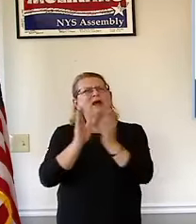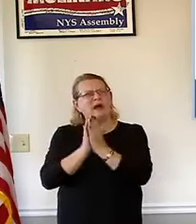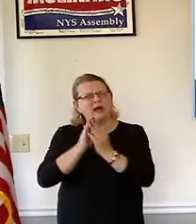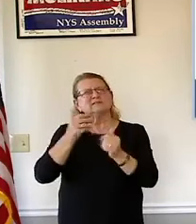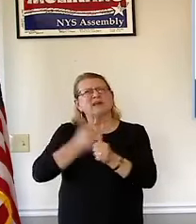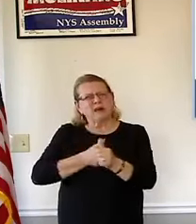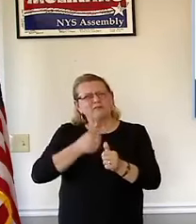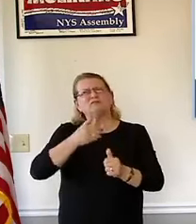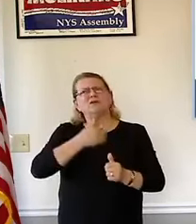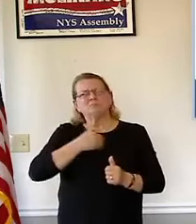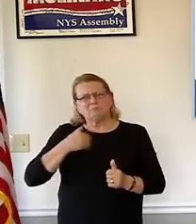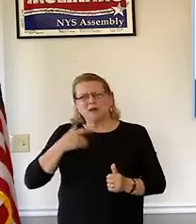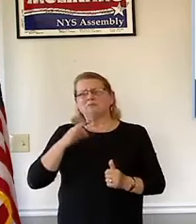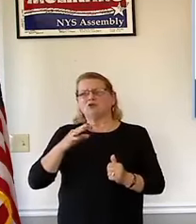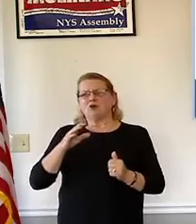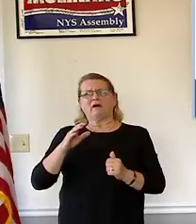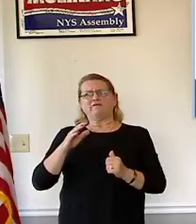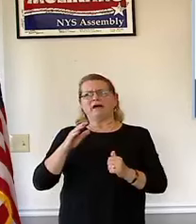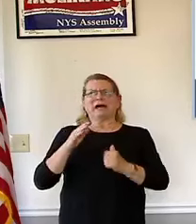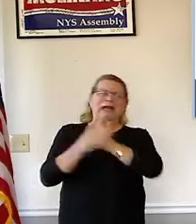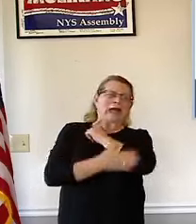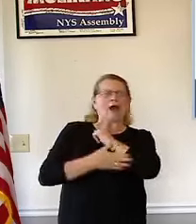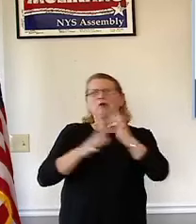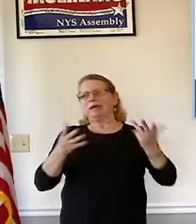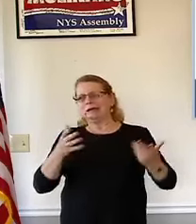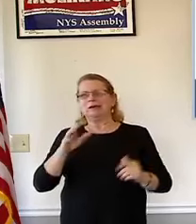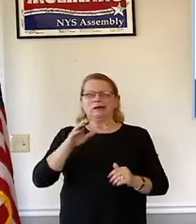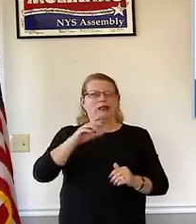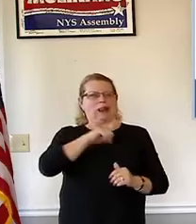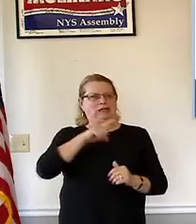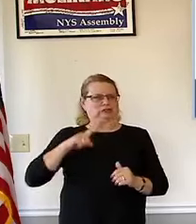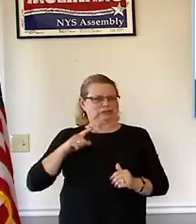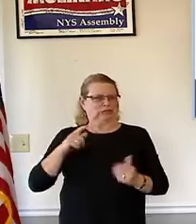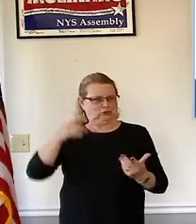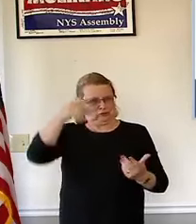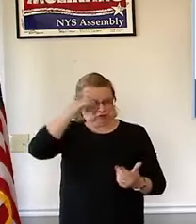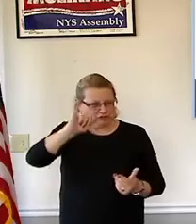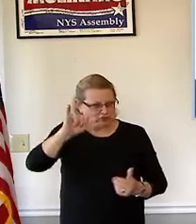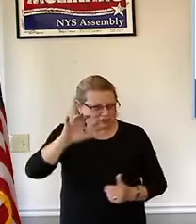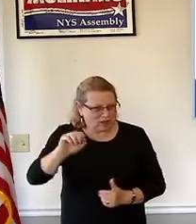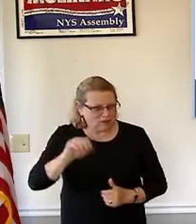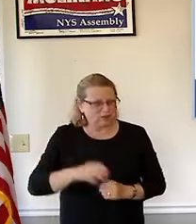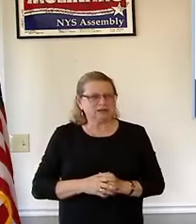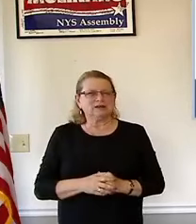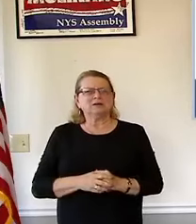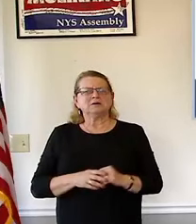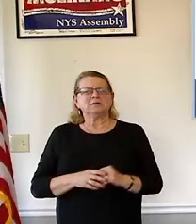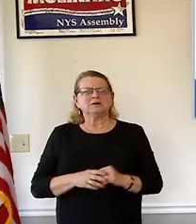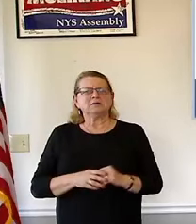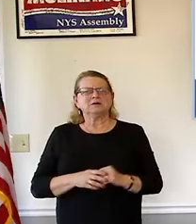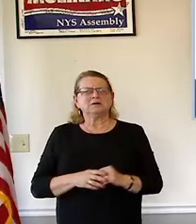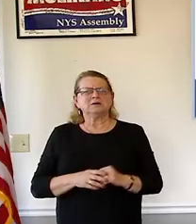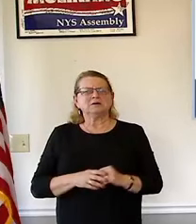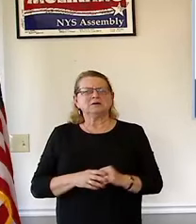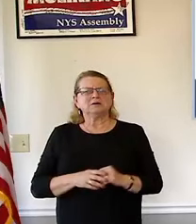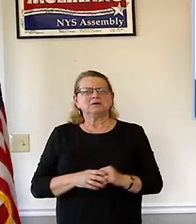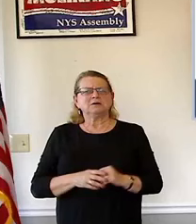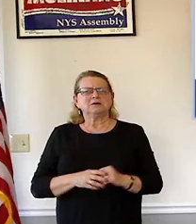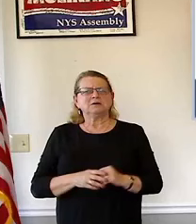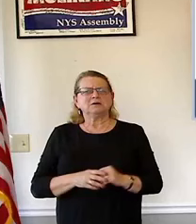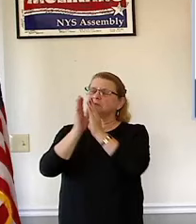legislature, and we're circulating a letter for supervisors and mayors to join, asking for the federal government to take action to